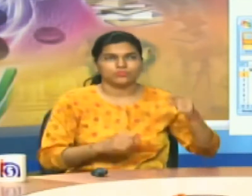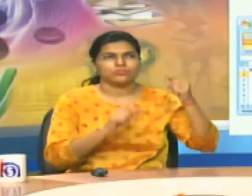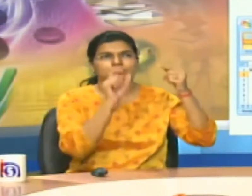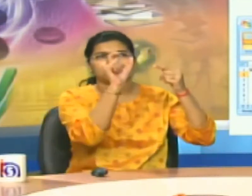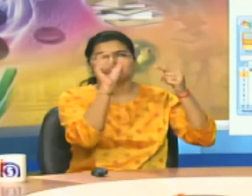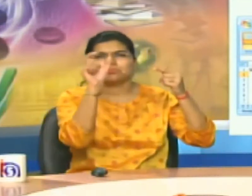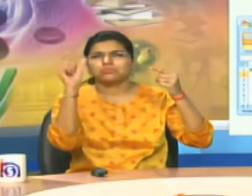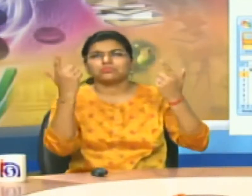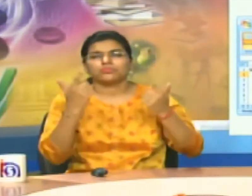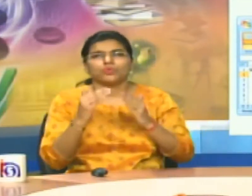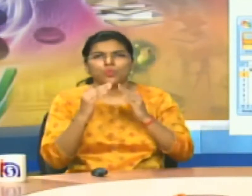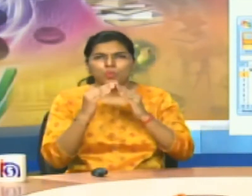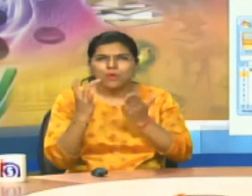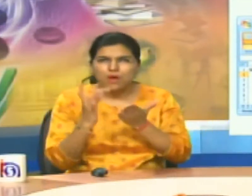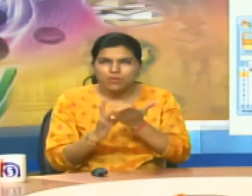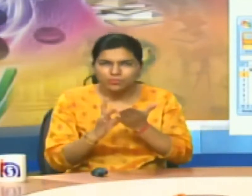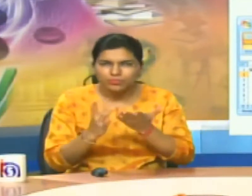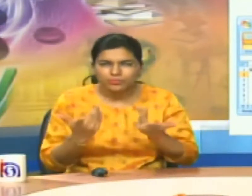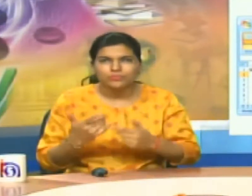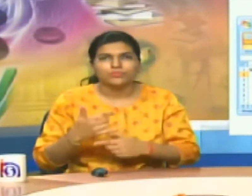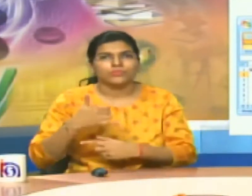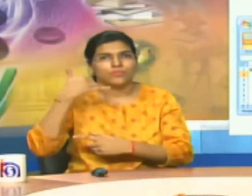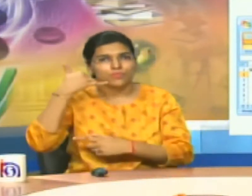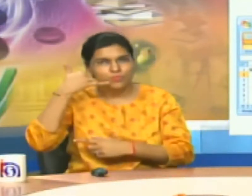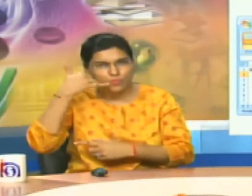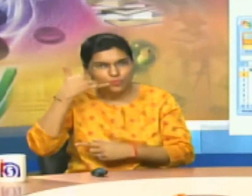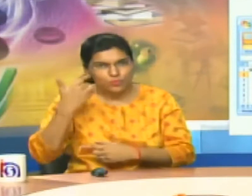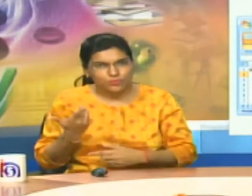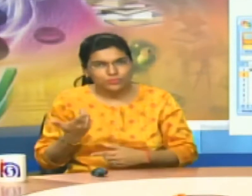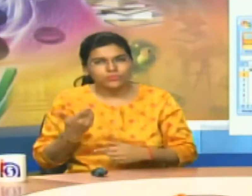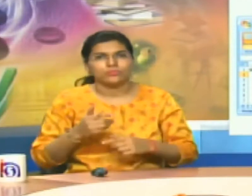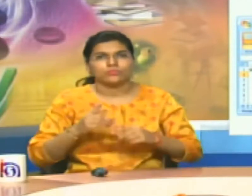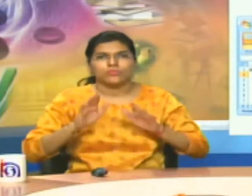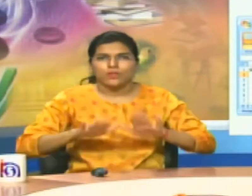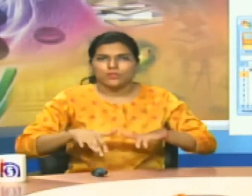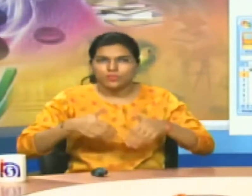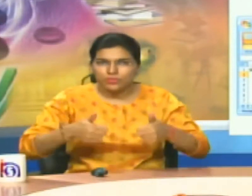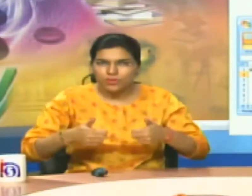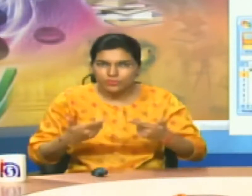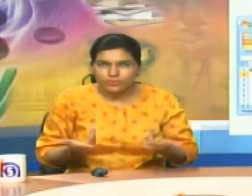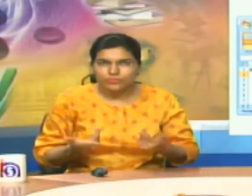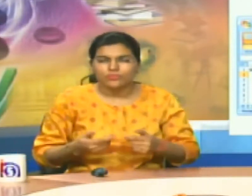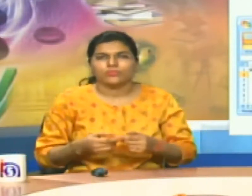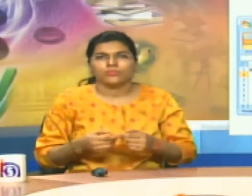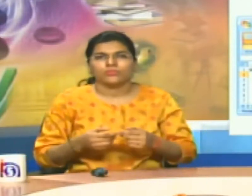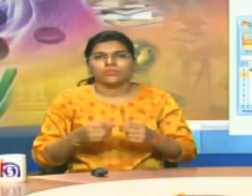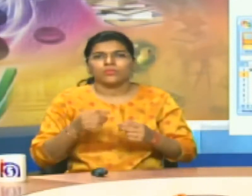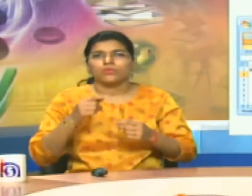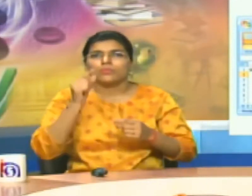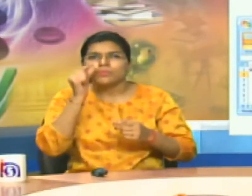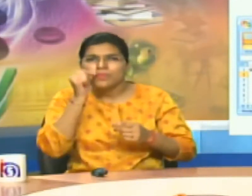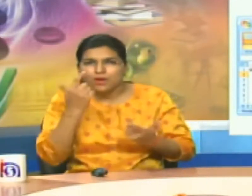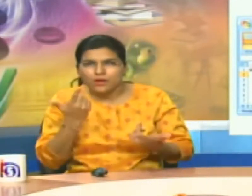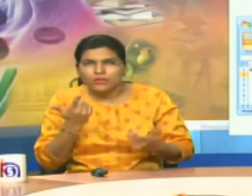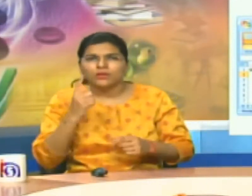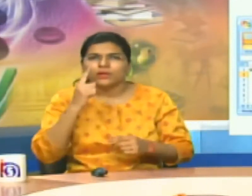worksheet and there are rows and column, and suppose you have written the home address or the Aadhaar